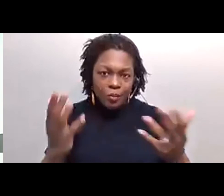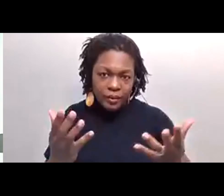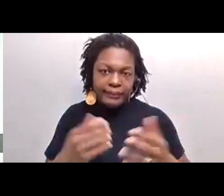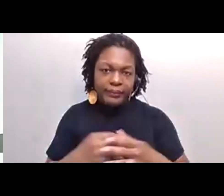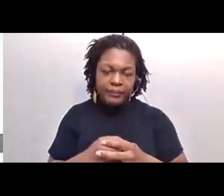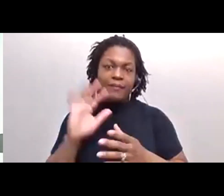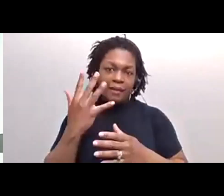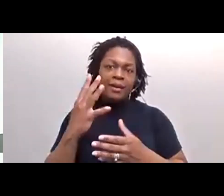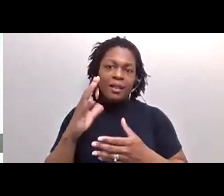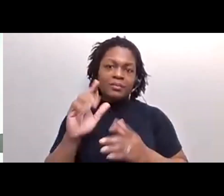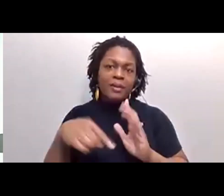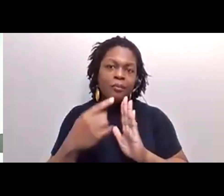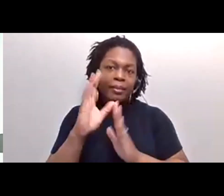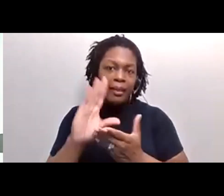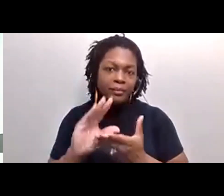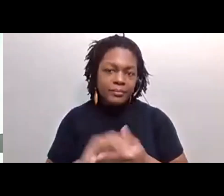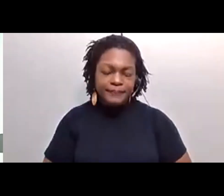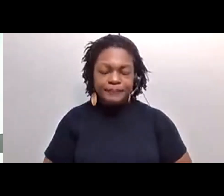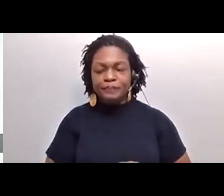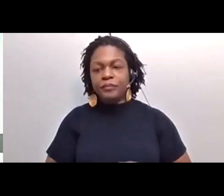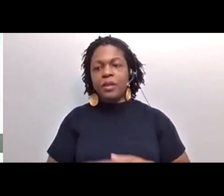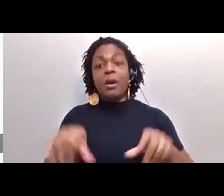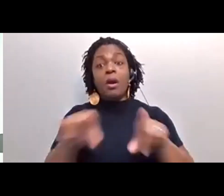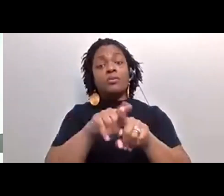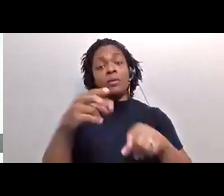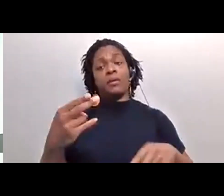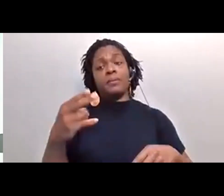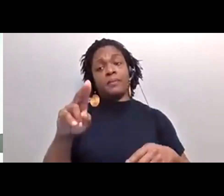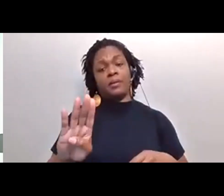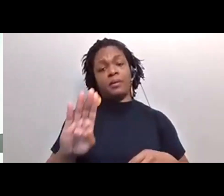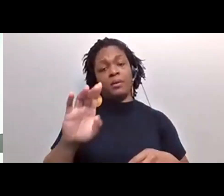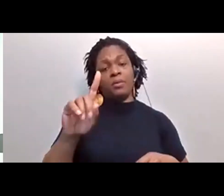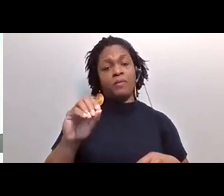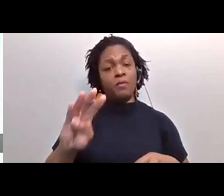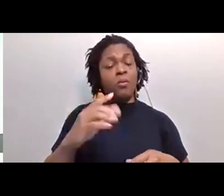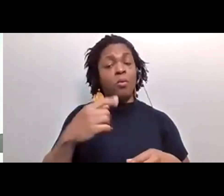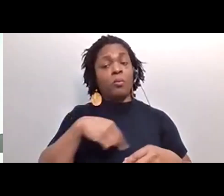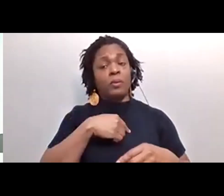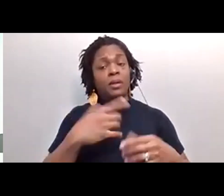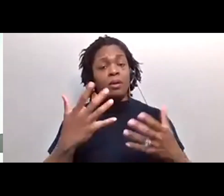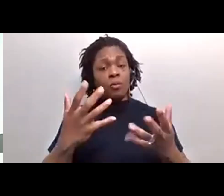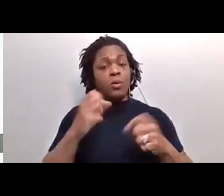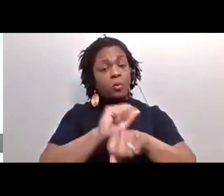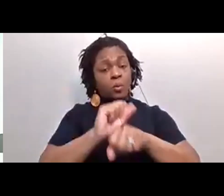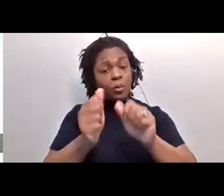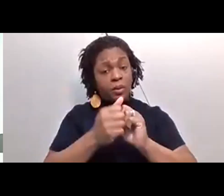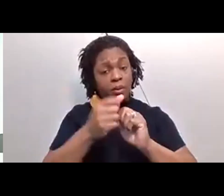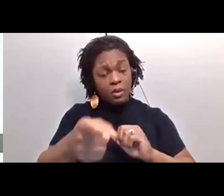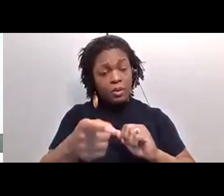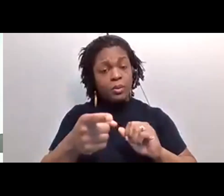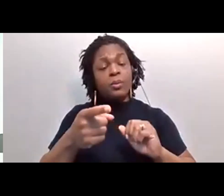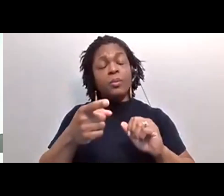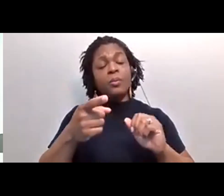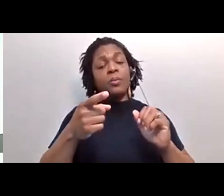204, we will be working with you to establish some of these things in rulemaking. Some